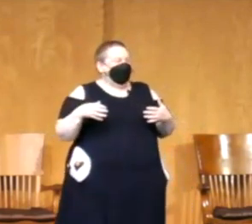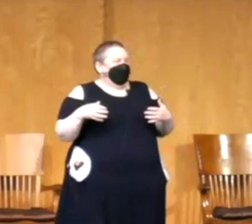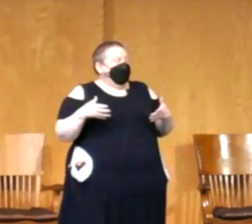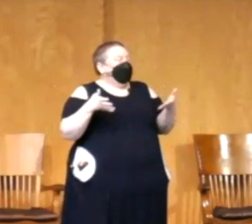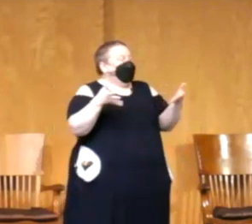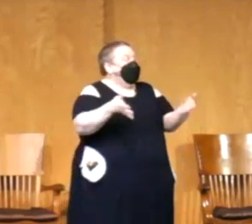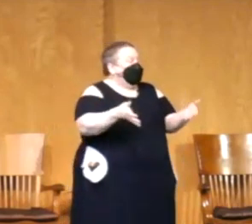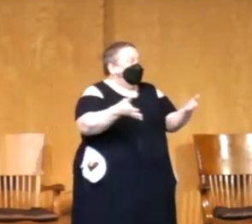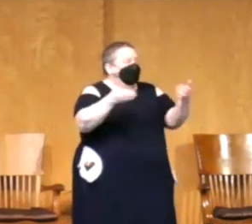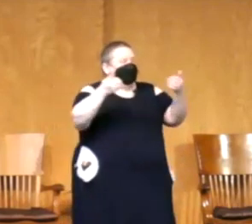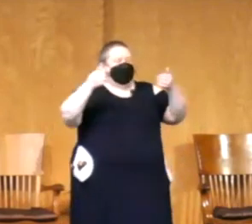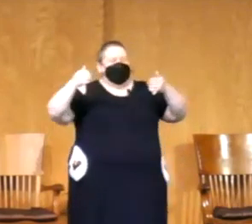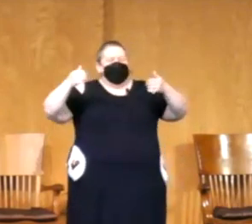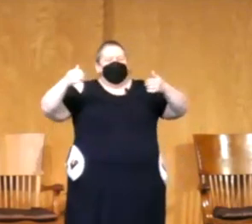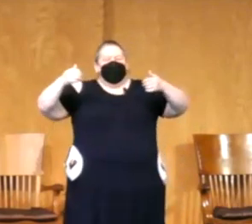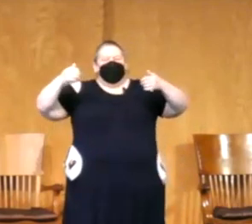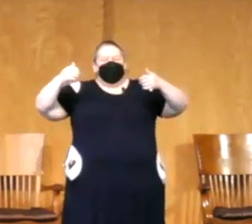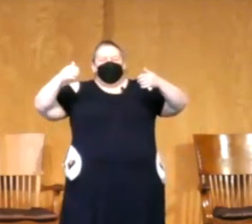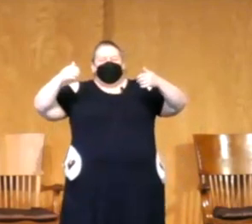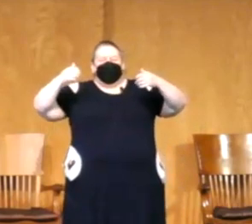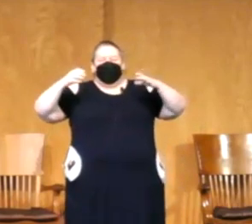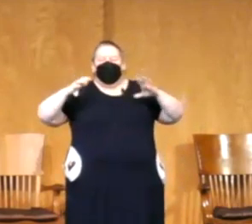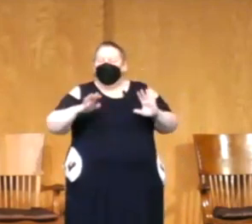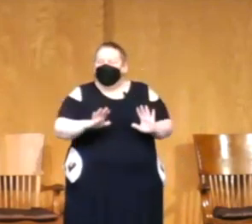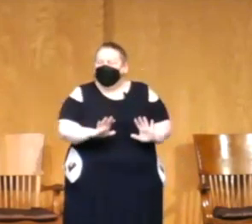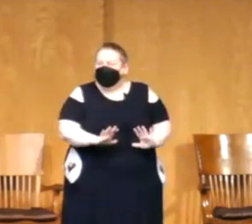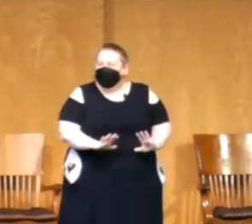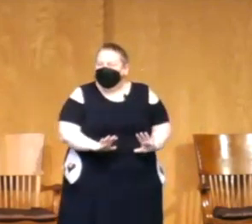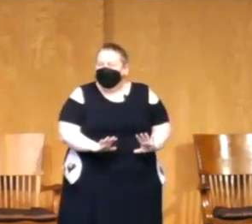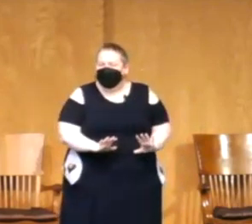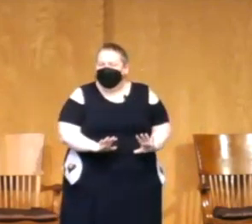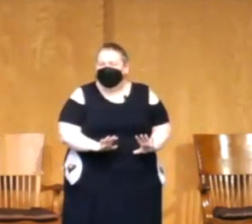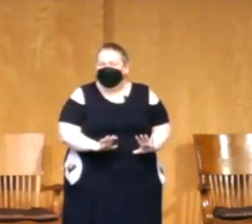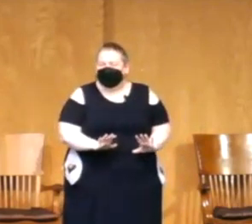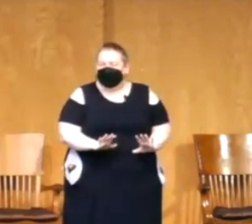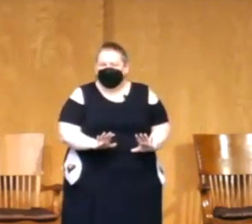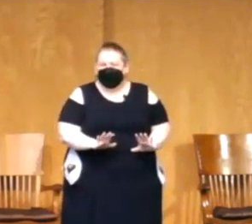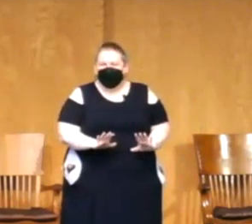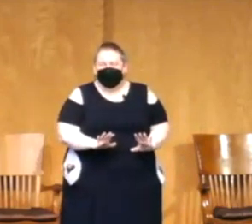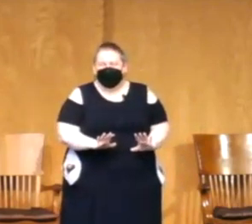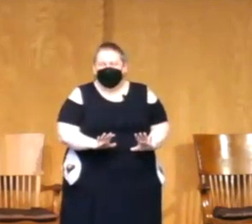experiences and loves and losses.